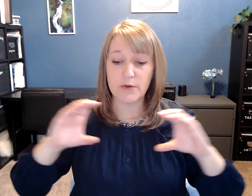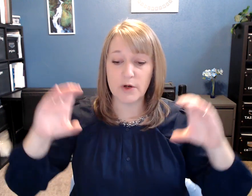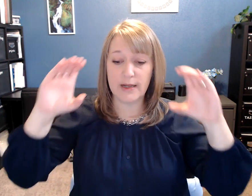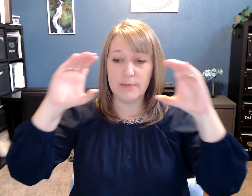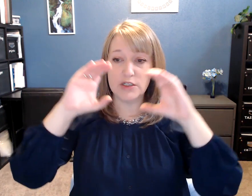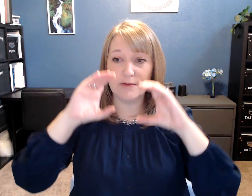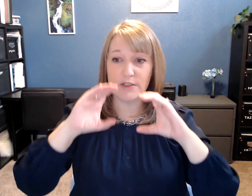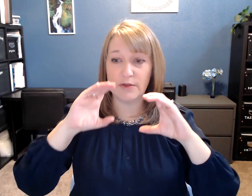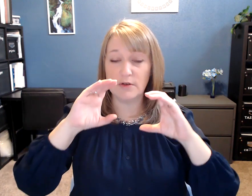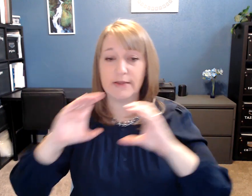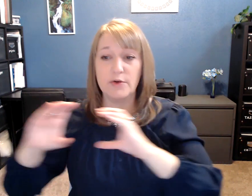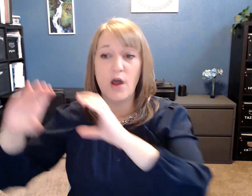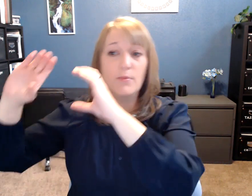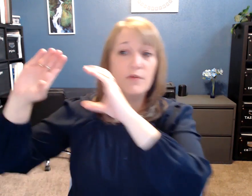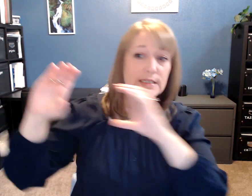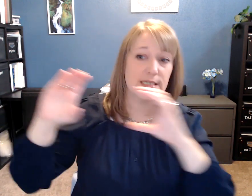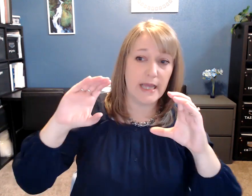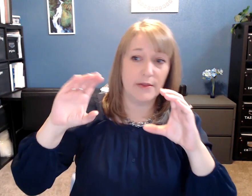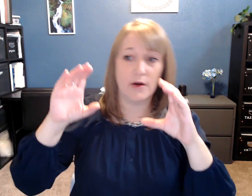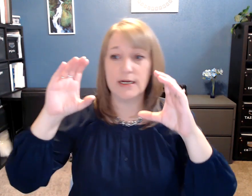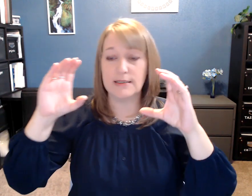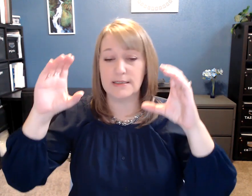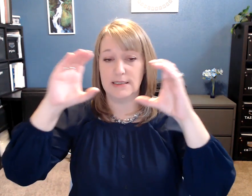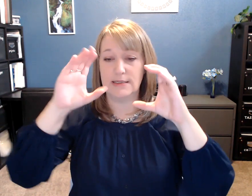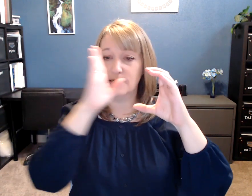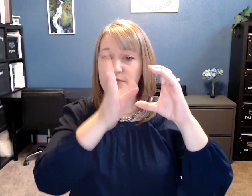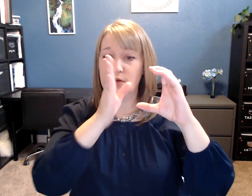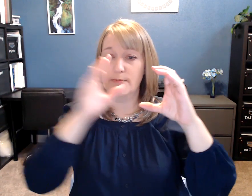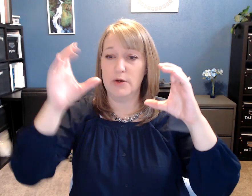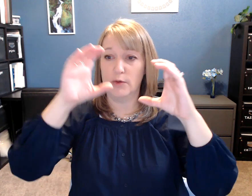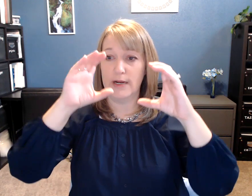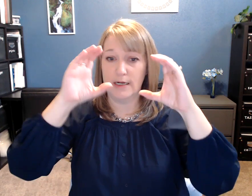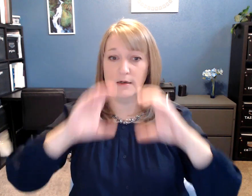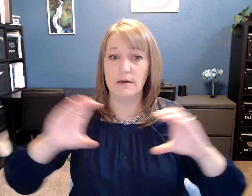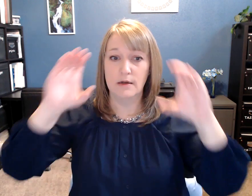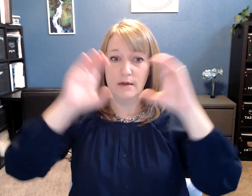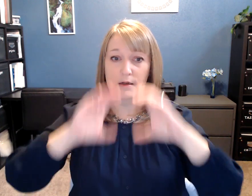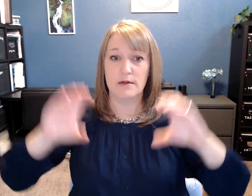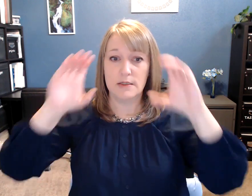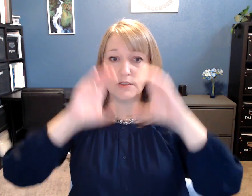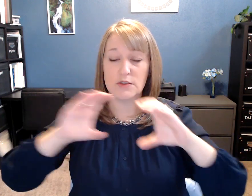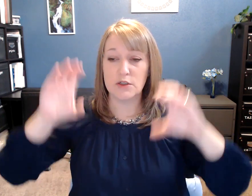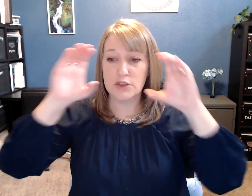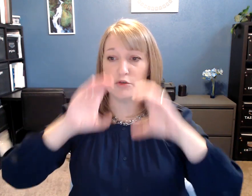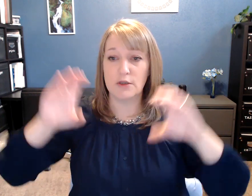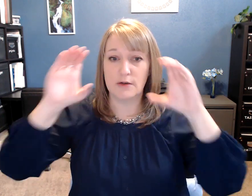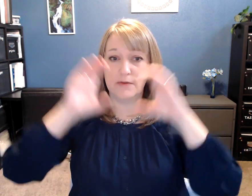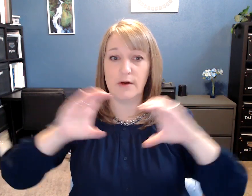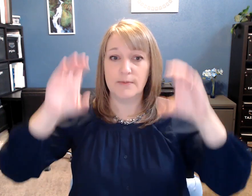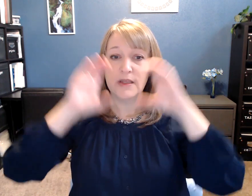mirror image of each other. Like they're not moving together. It's as if you got a mirror right here. Search or look for. Now